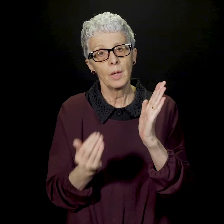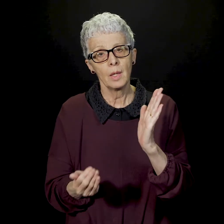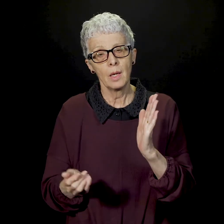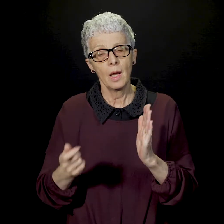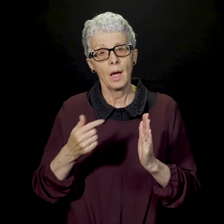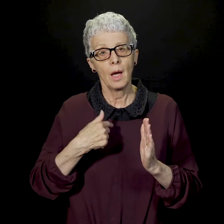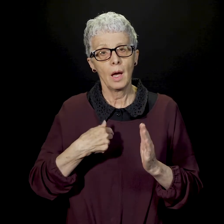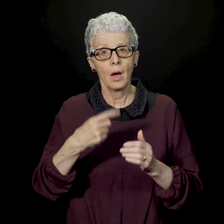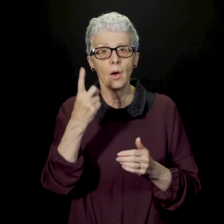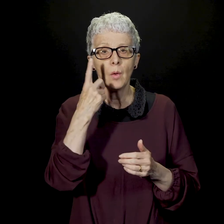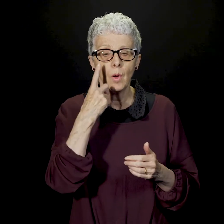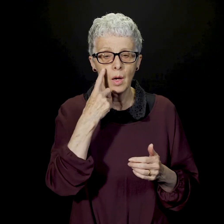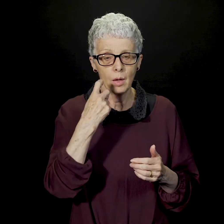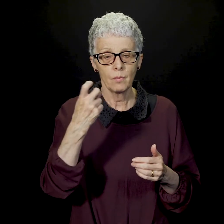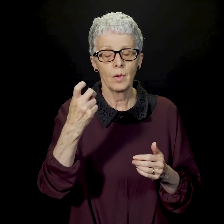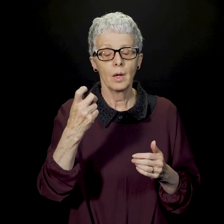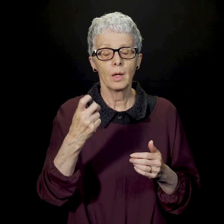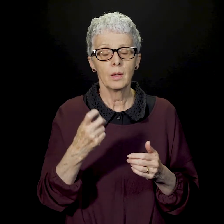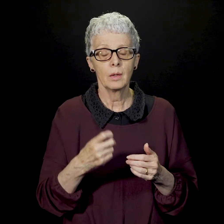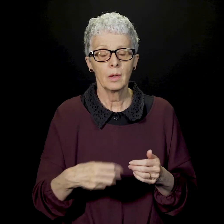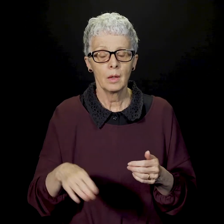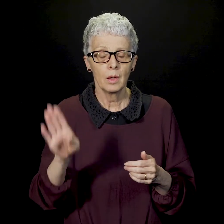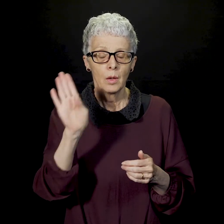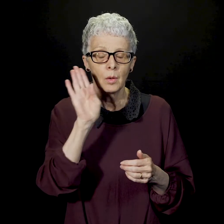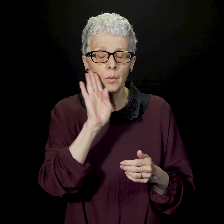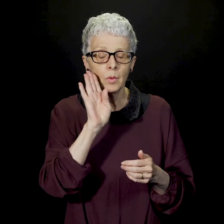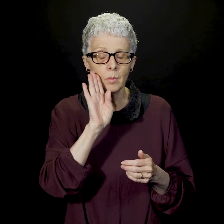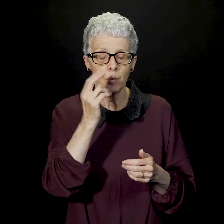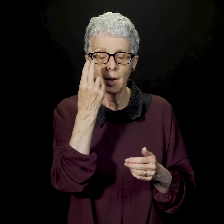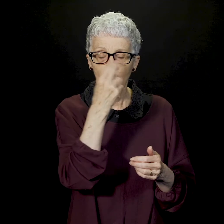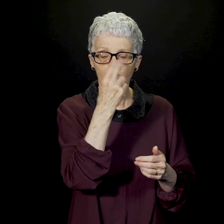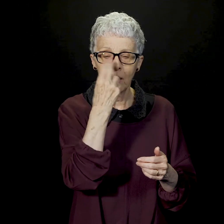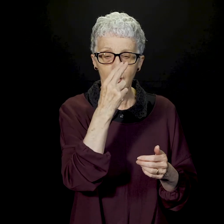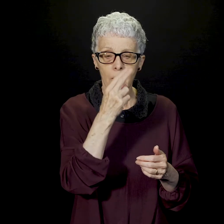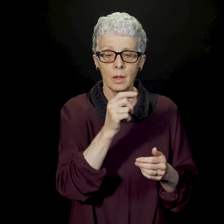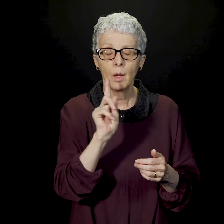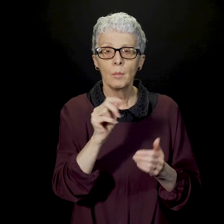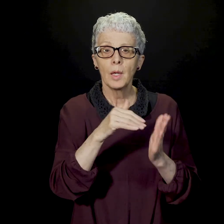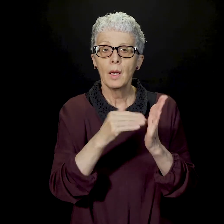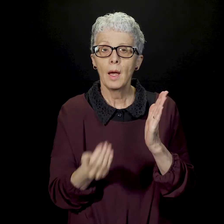Was blind.